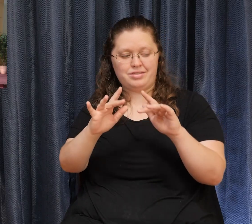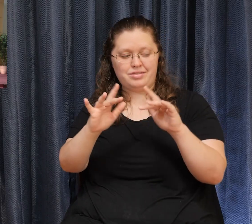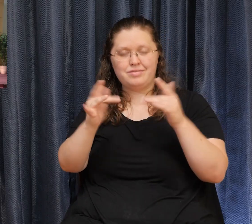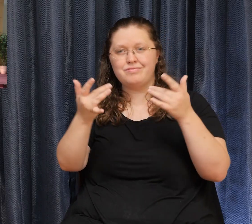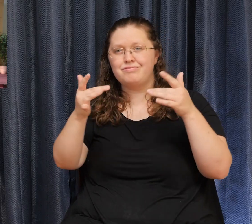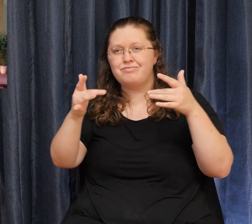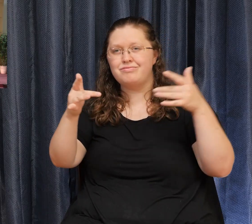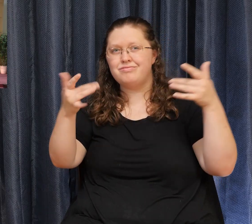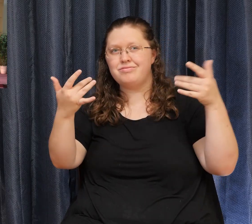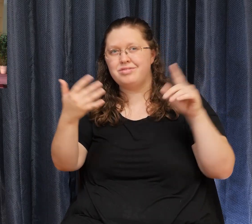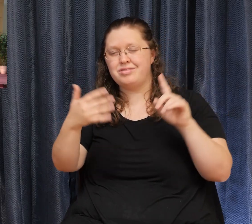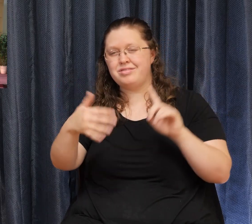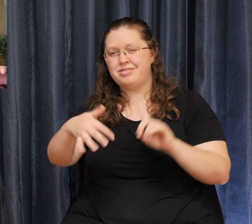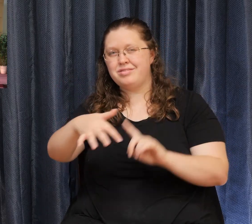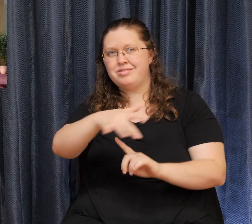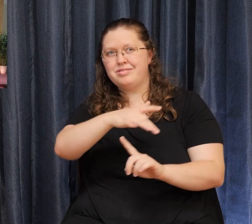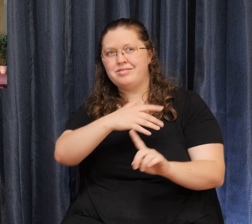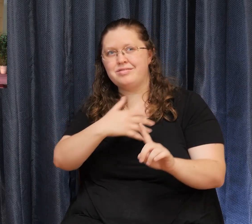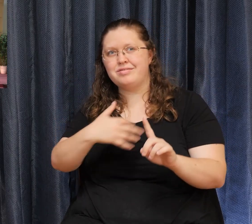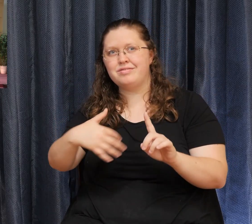us